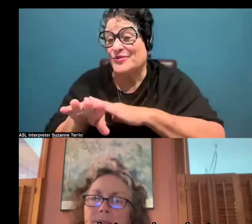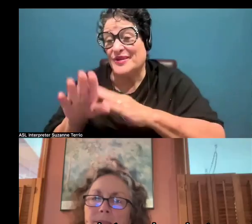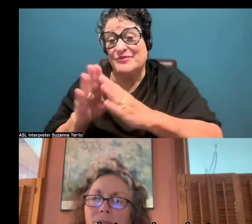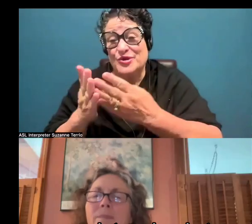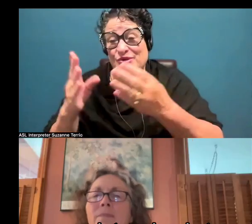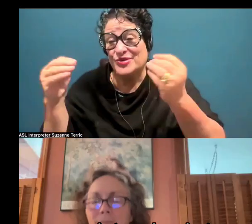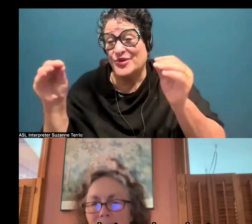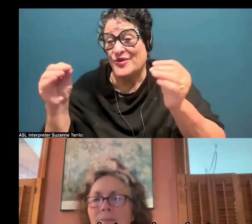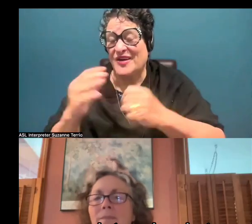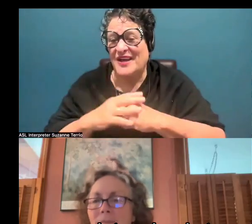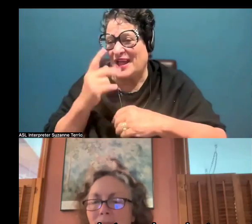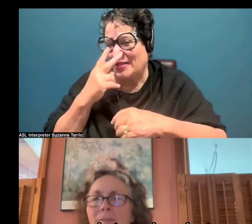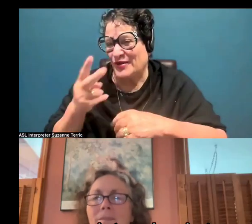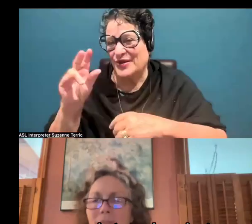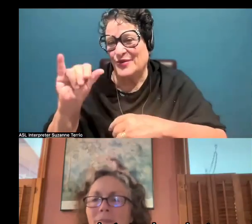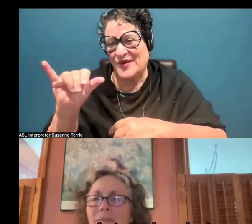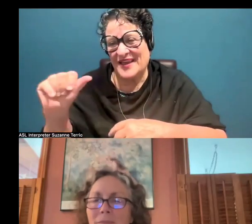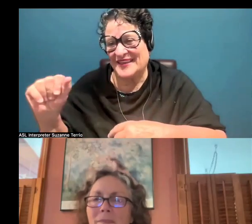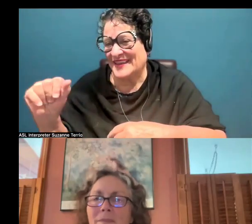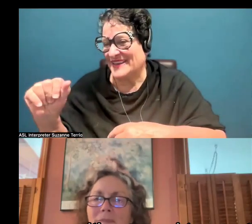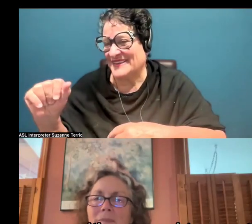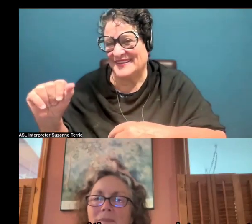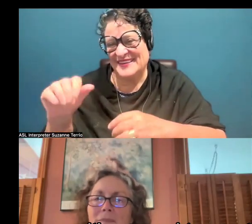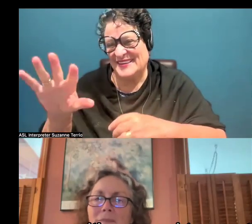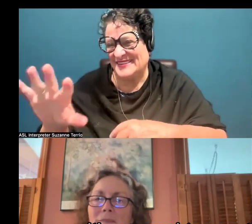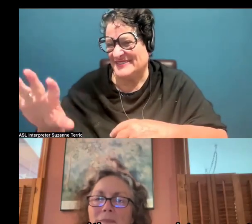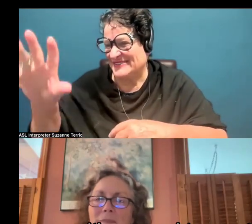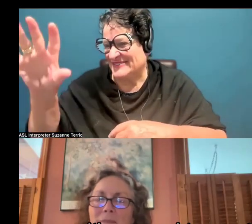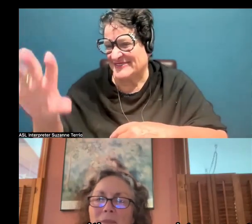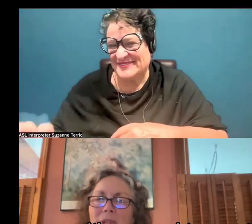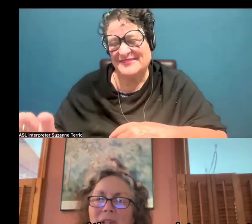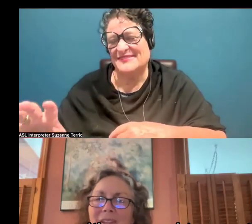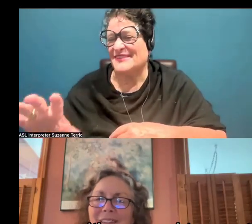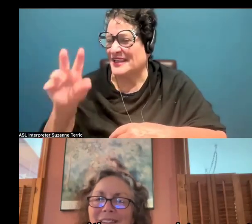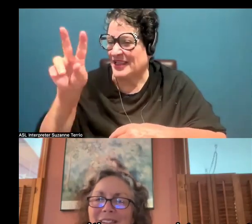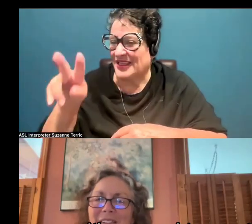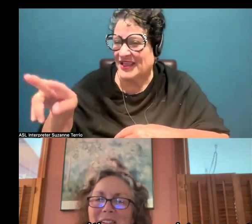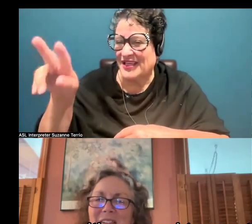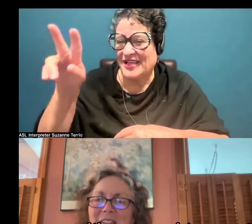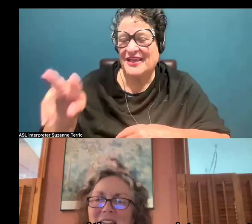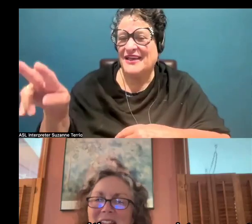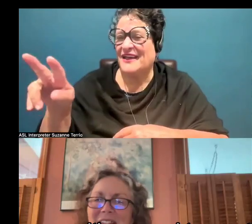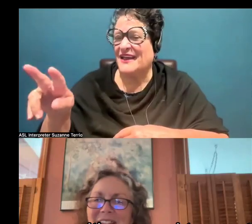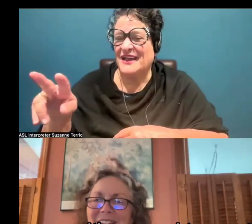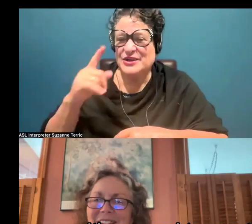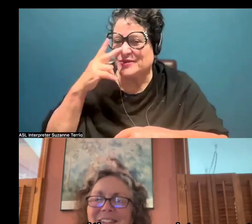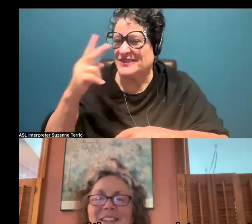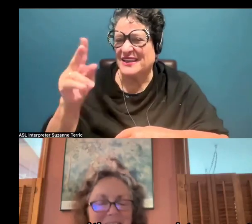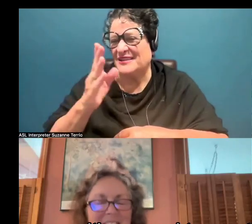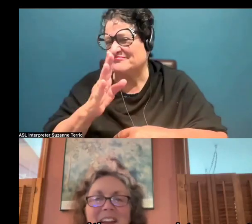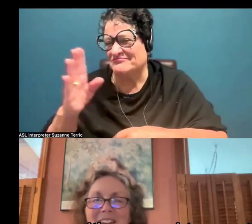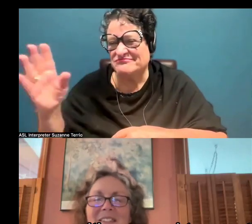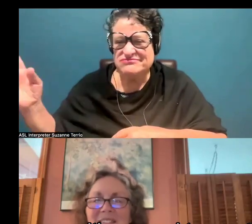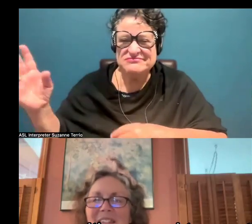go to the YA section and look at everything because oh, it's so cool to see the breadth of work that we